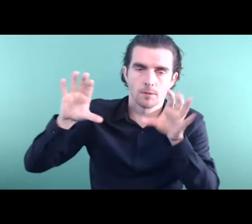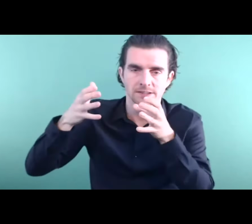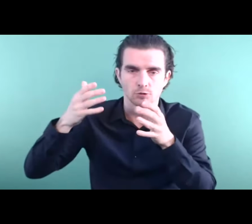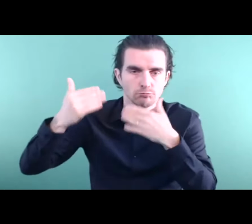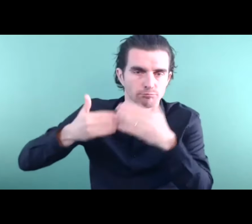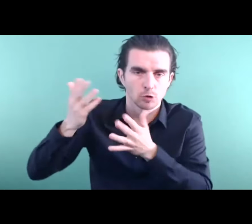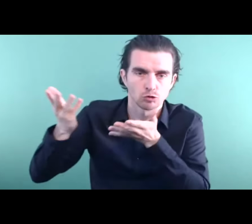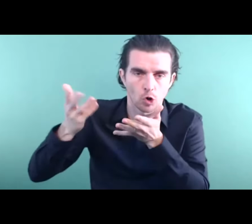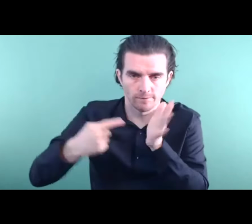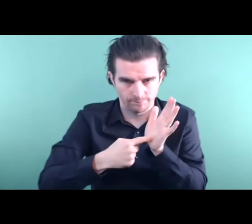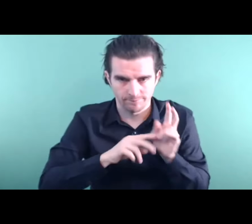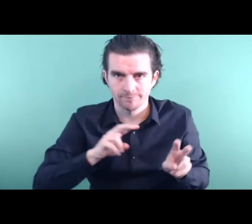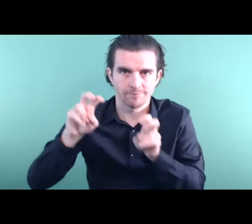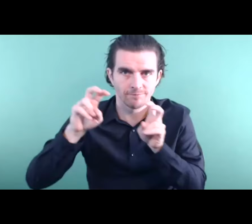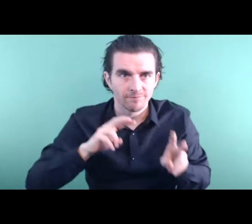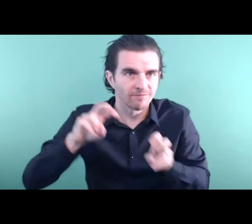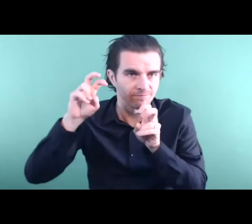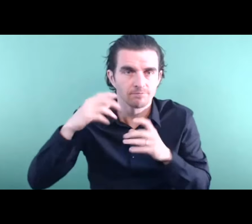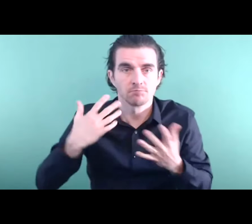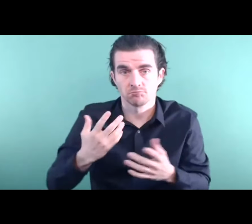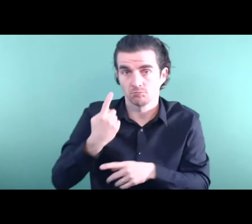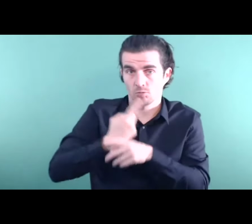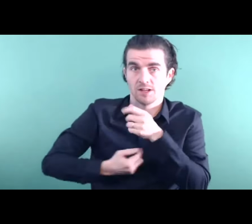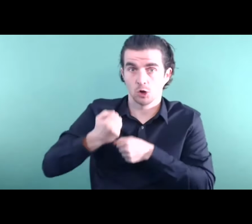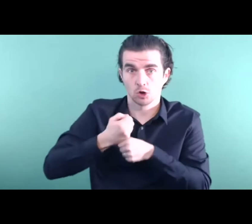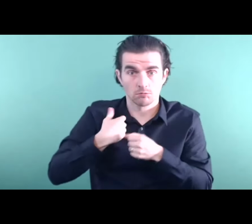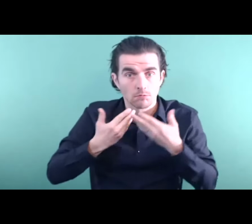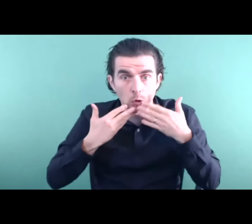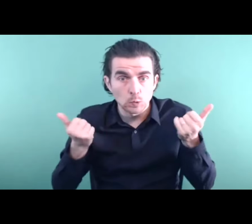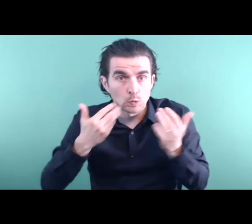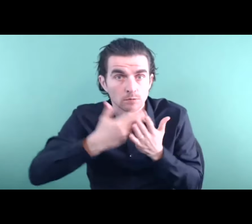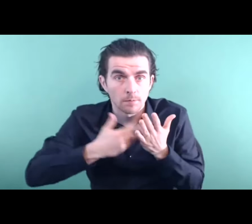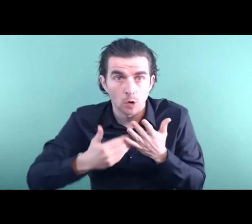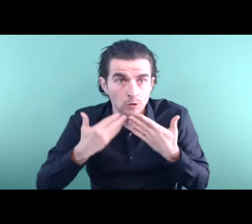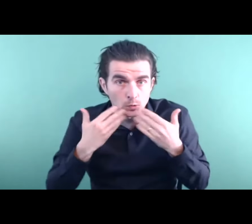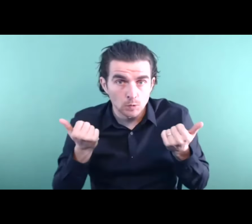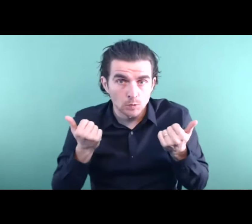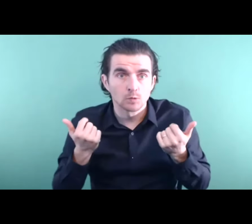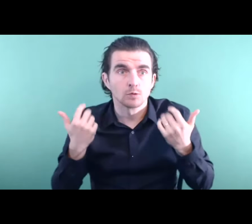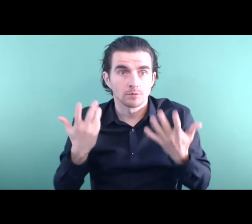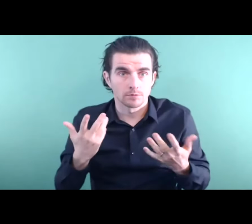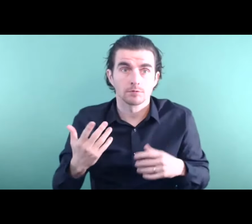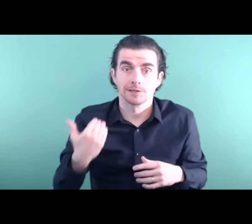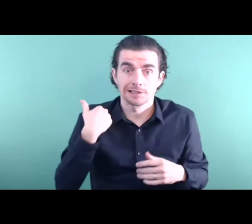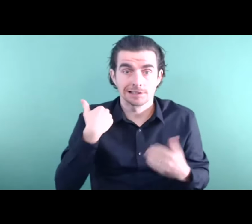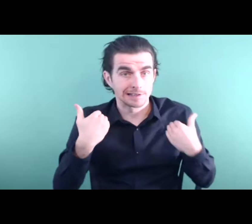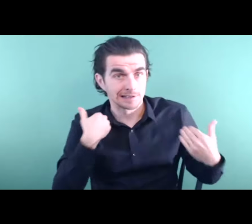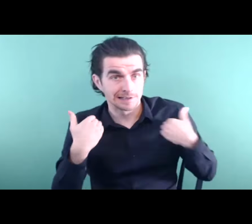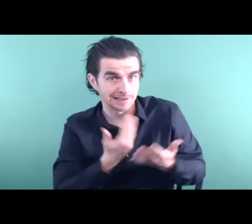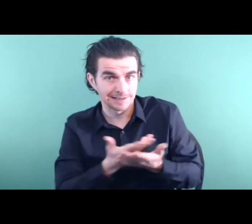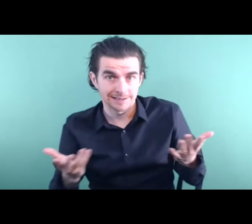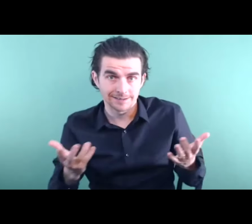become an important terms of reference when it came to the situation of persons with